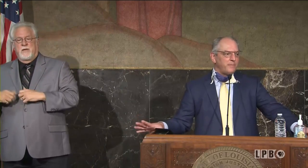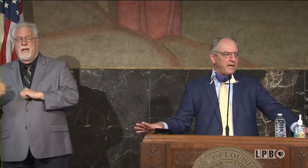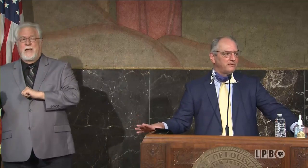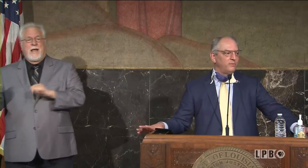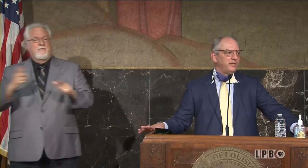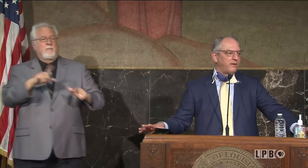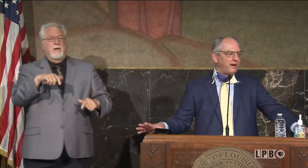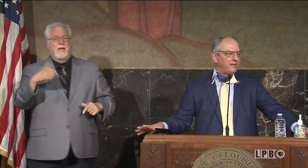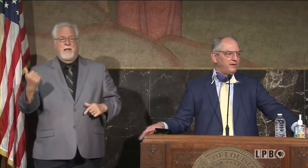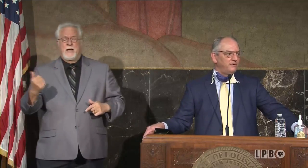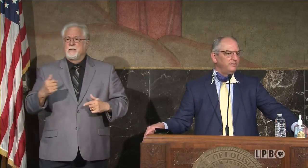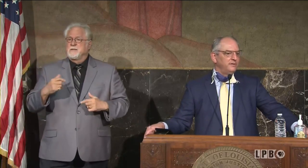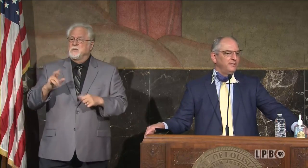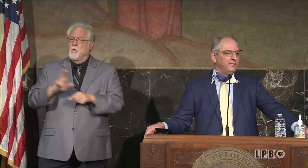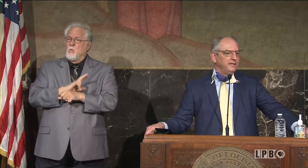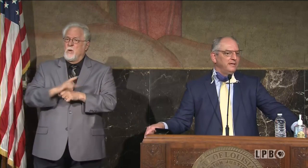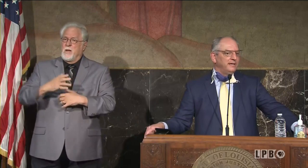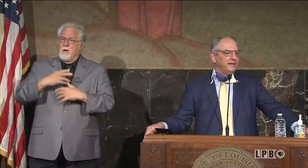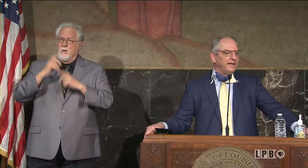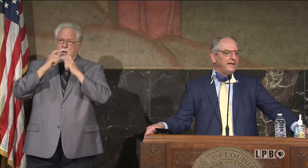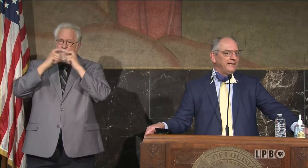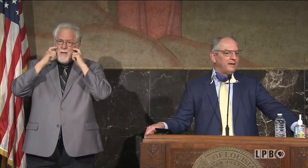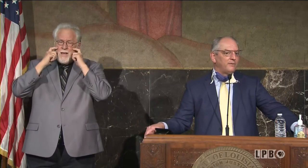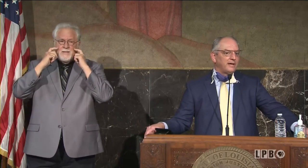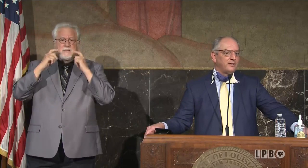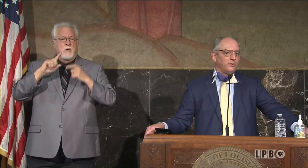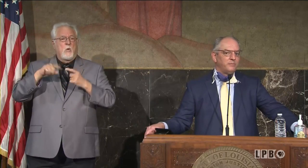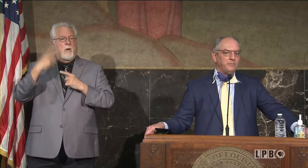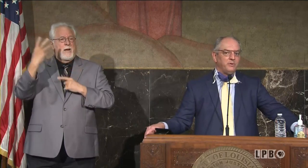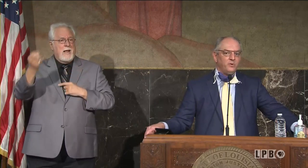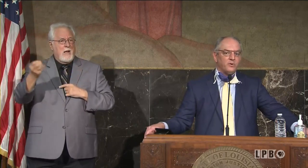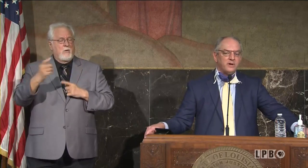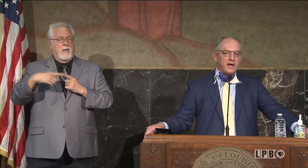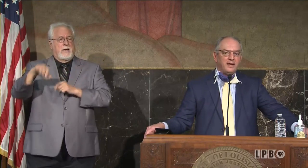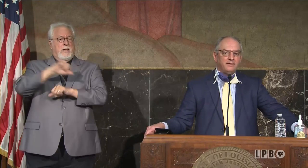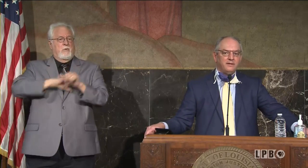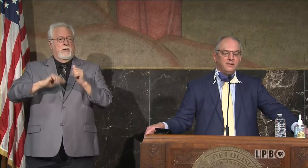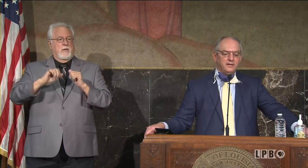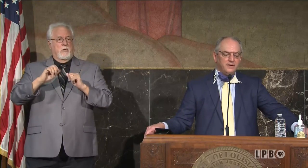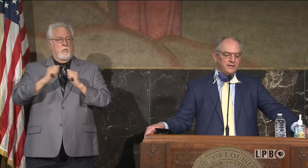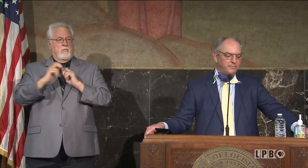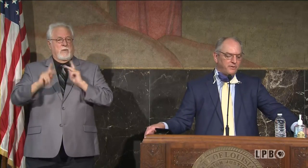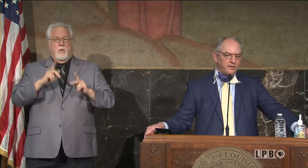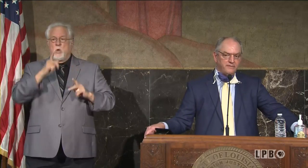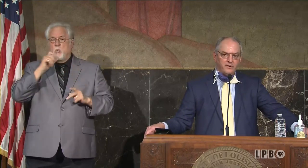should wear a mask when they're out of the home and interacting with people who are not